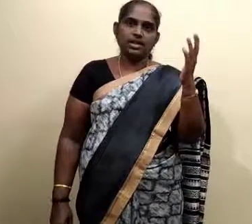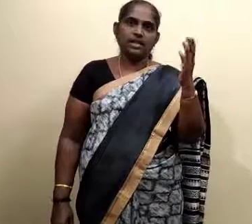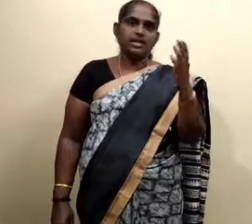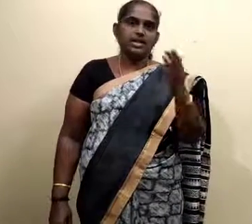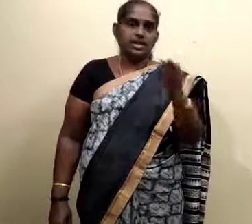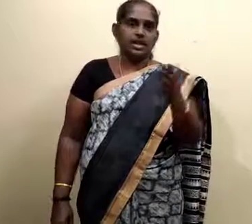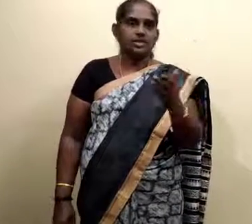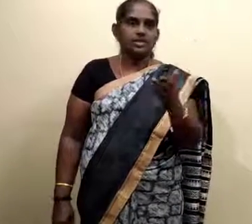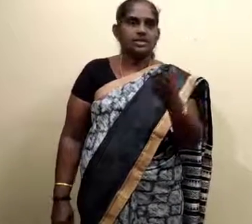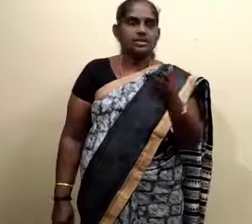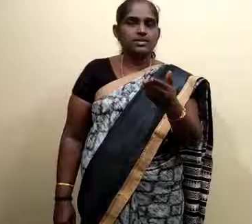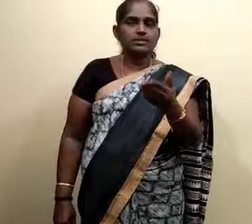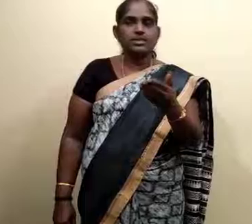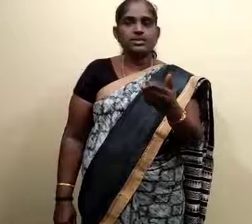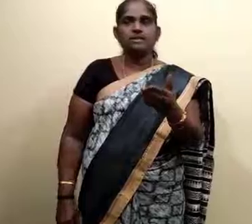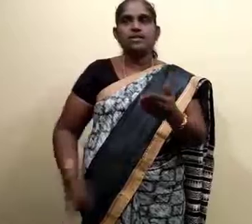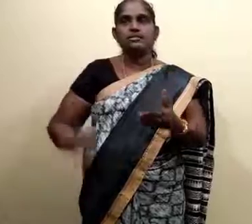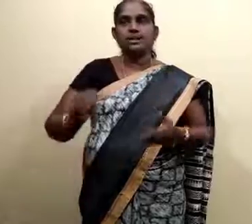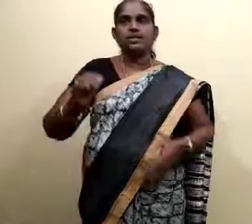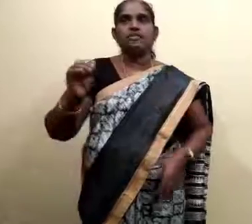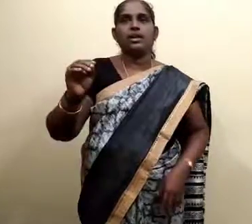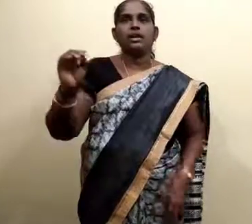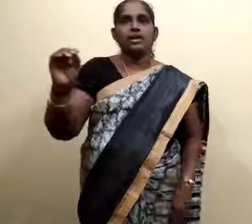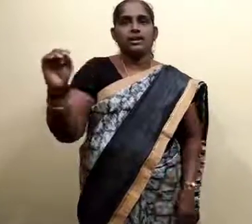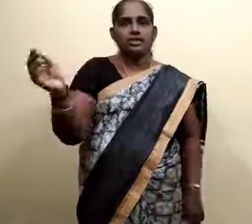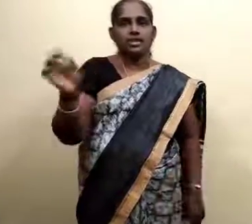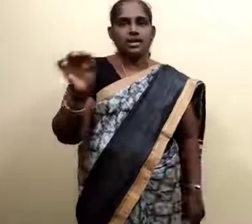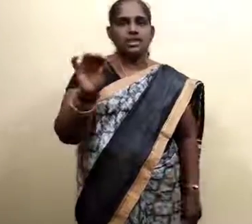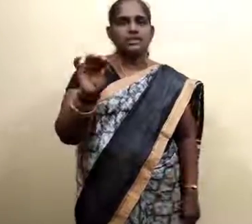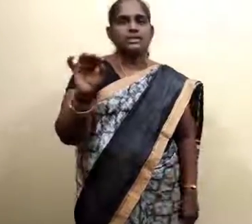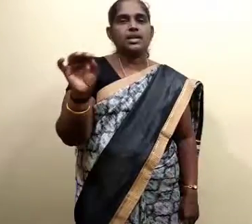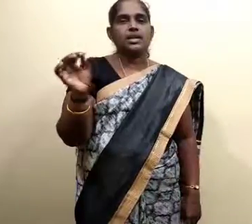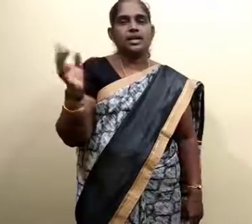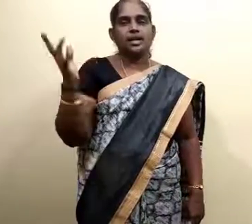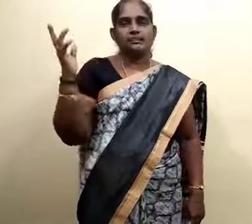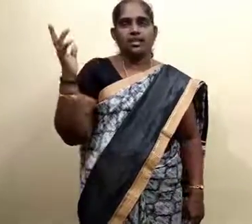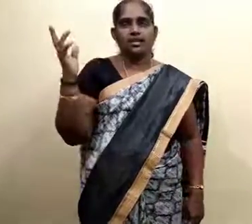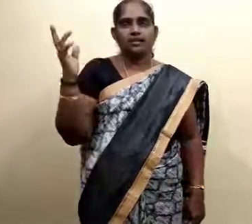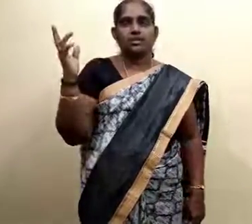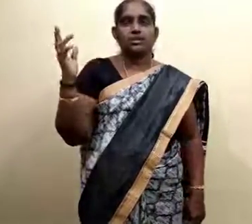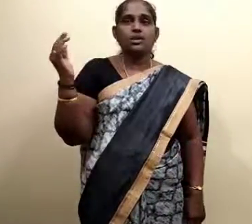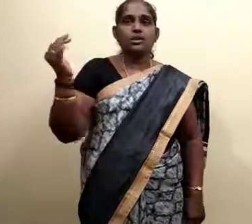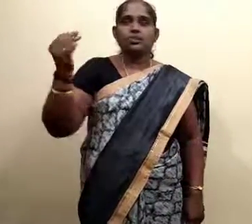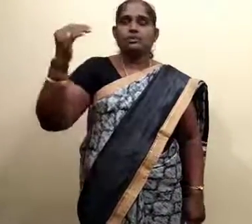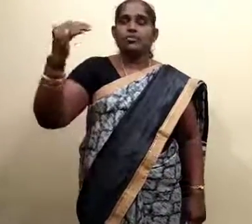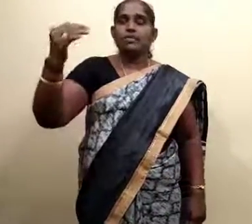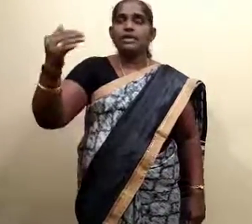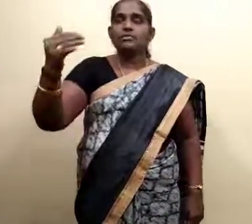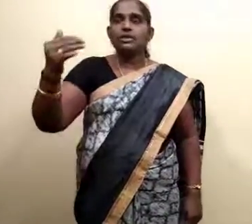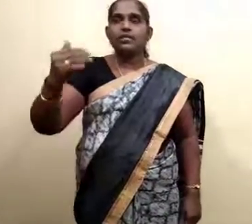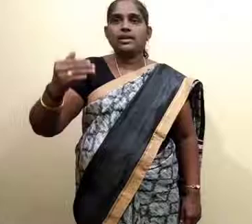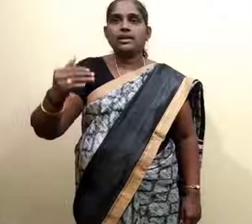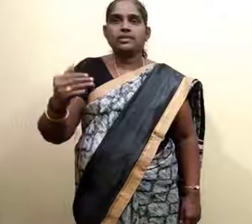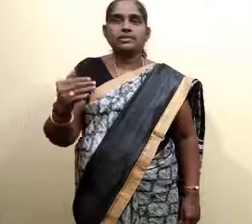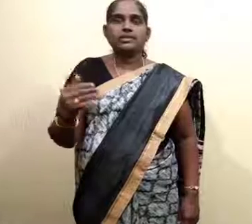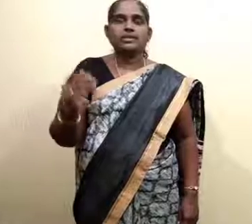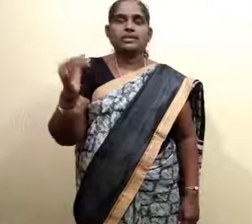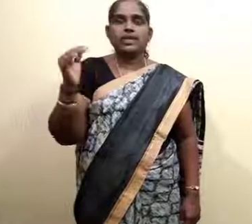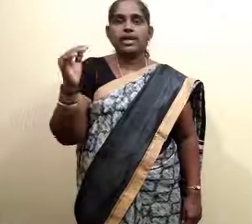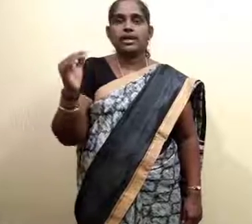Okay, railroads served Germany very well in its industrial development. So, from that what we can understand, these